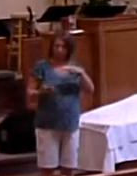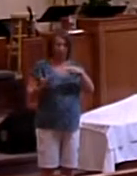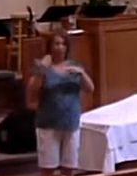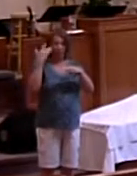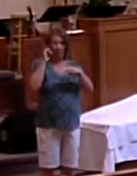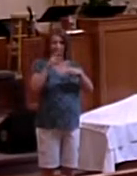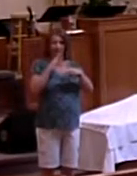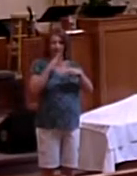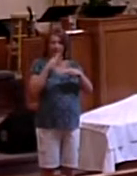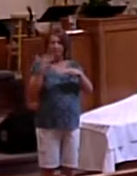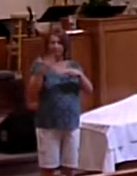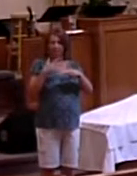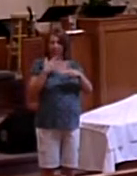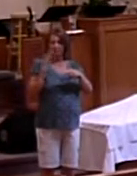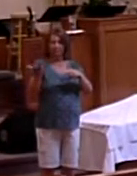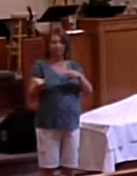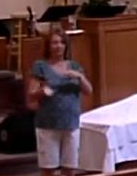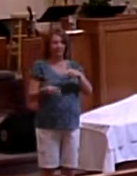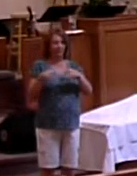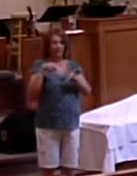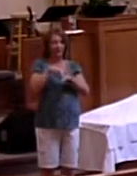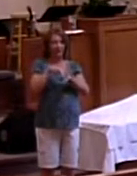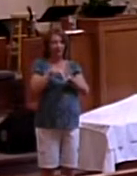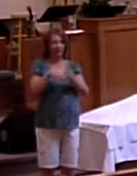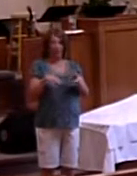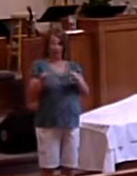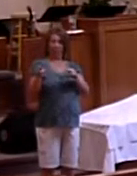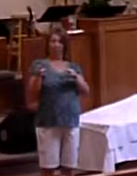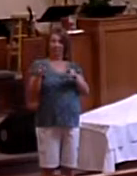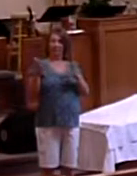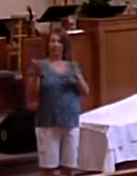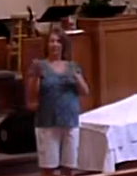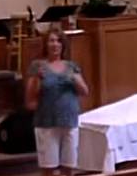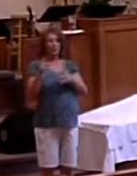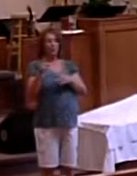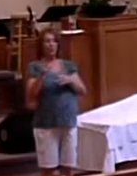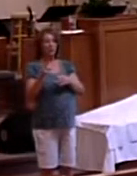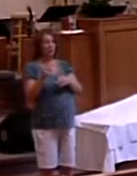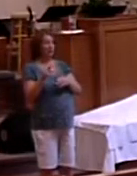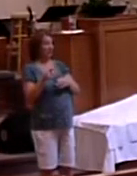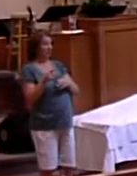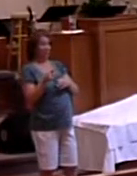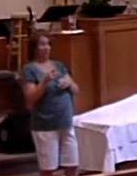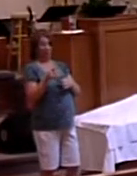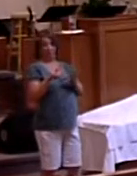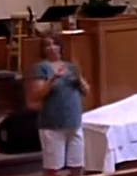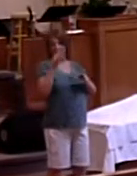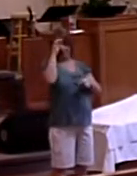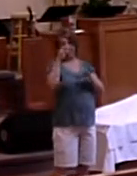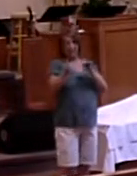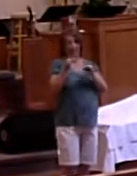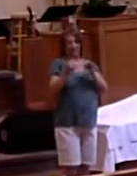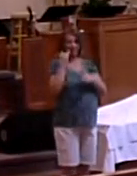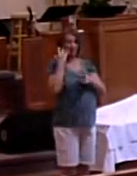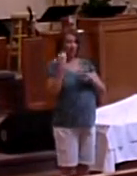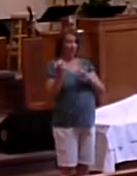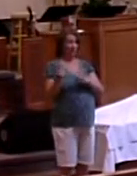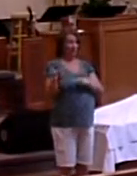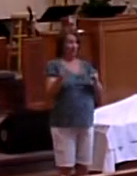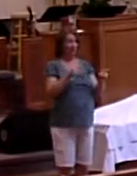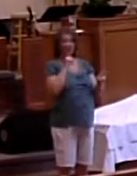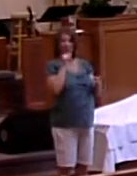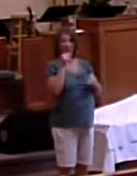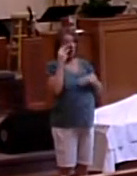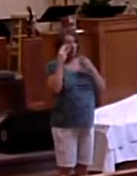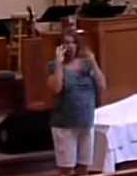They wouldn't really say a whole lot. They would just kind of stand there, and if you could choose whether you wanted that one or not, and then they'd mosey on around and not really concerned about you too